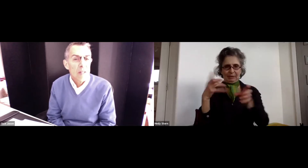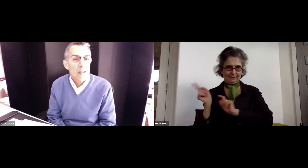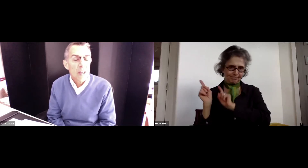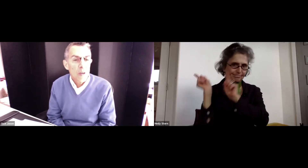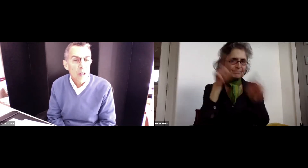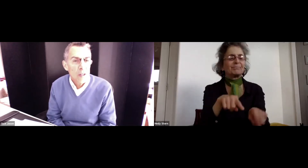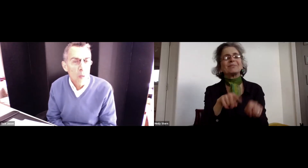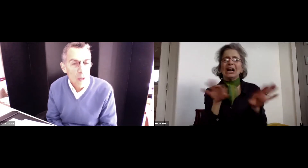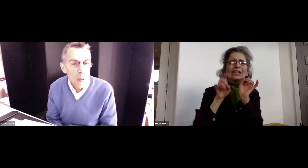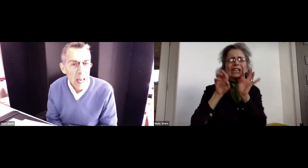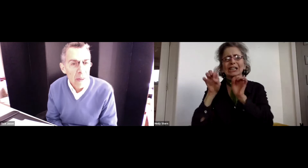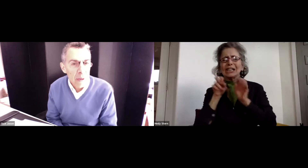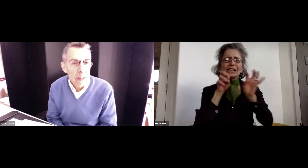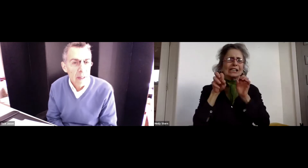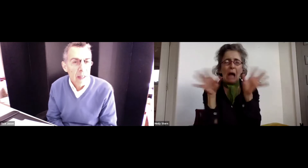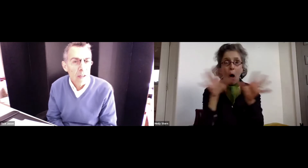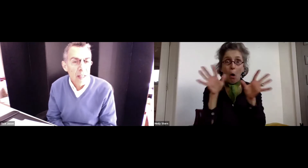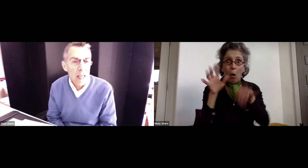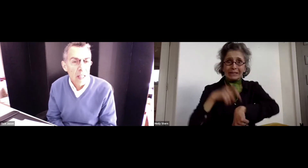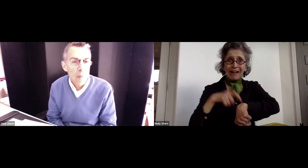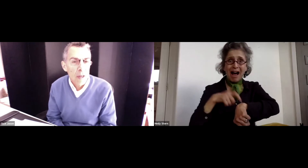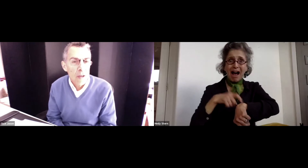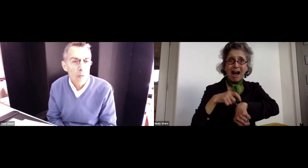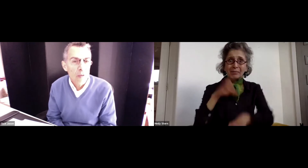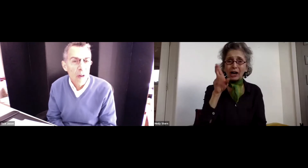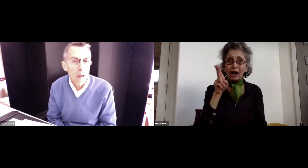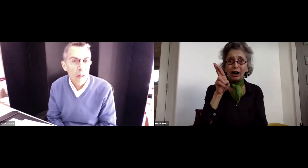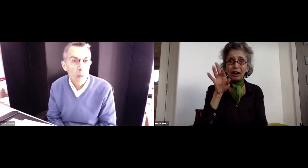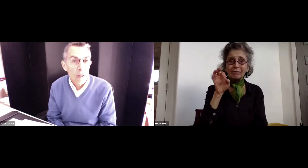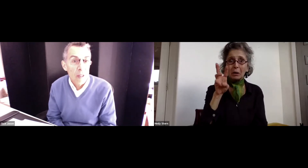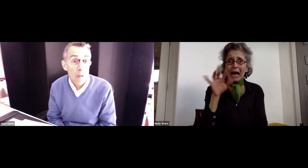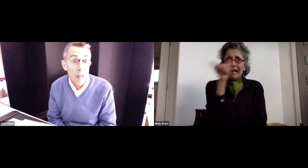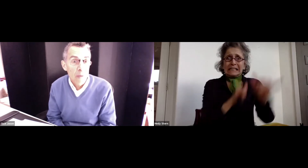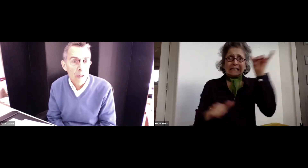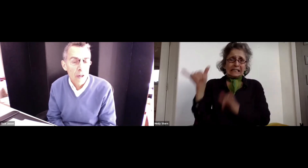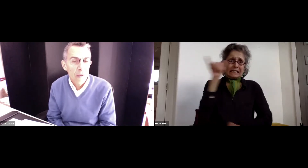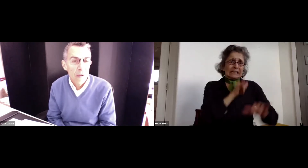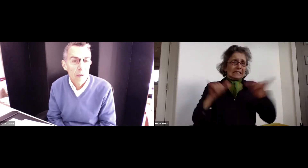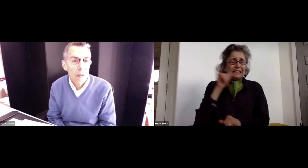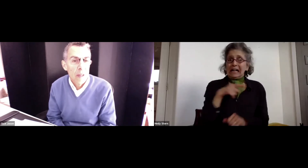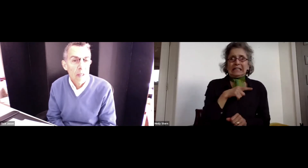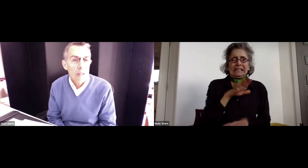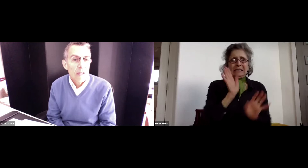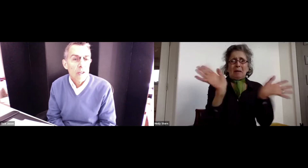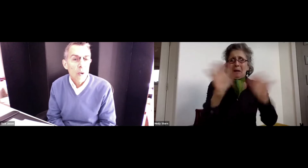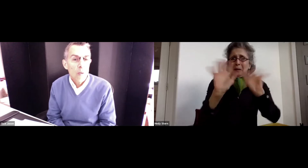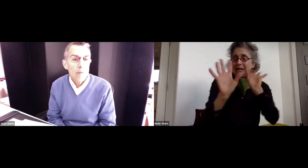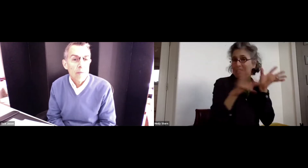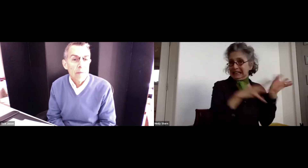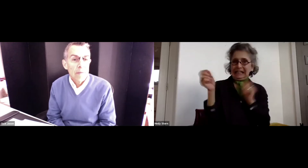she went to a gathering and tried to catch up on news, but found out that it was time for the curfew. So